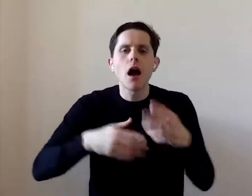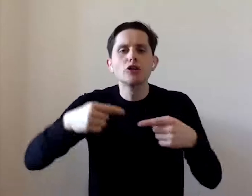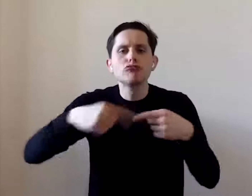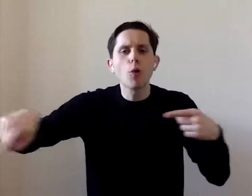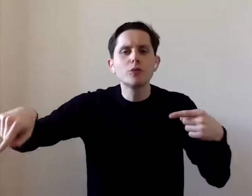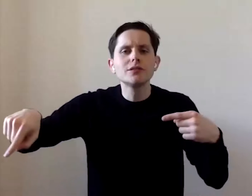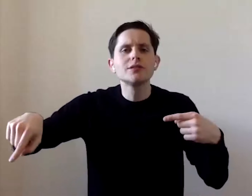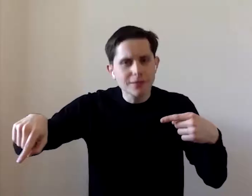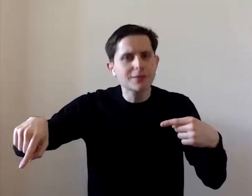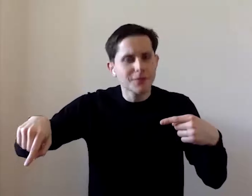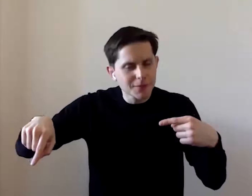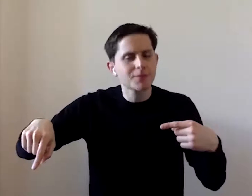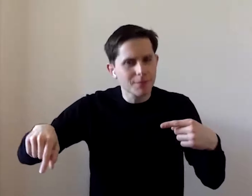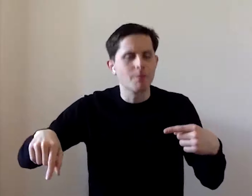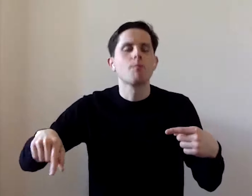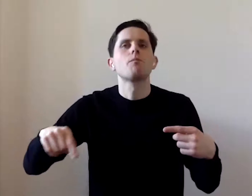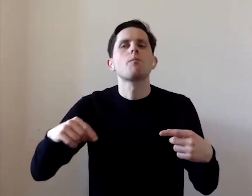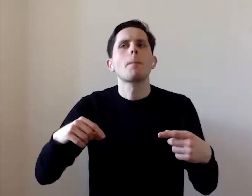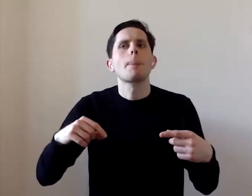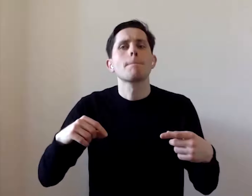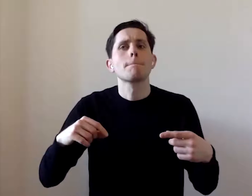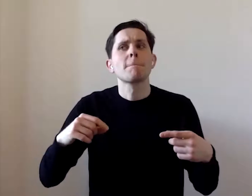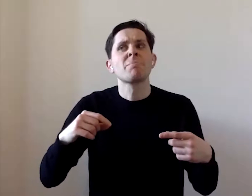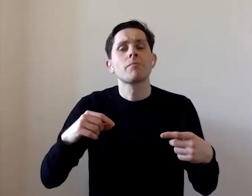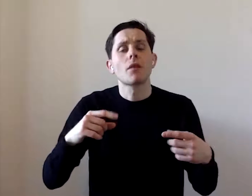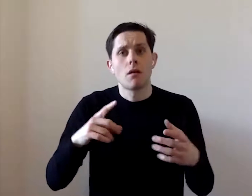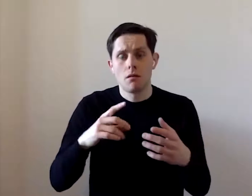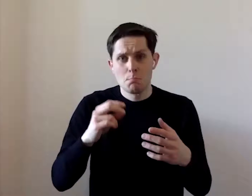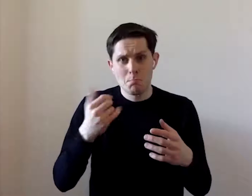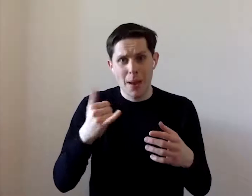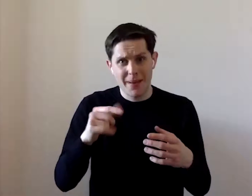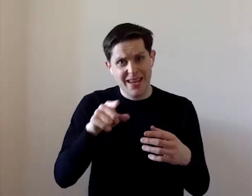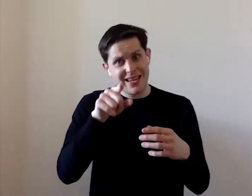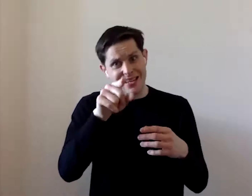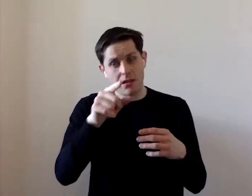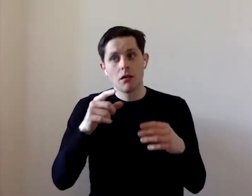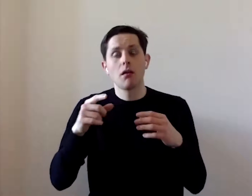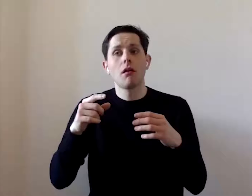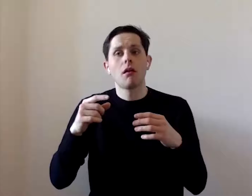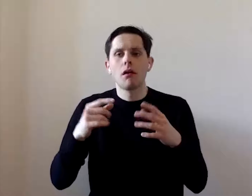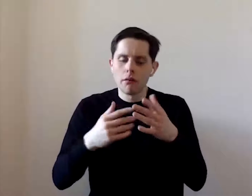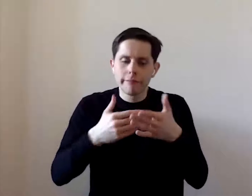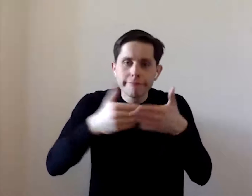So Chris, obviously you are the founder of Signstrokes, which you explained at the beginning. Did you also find